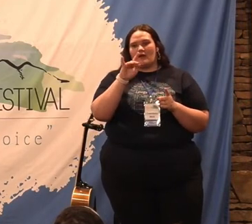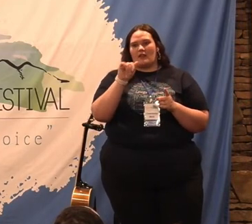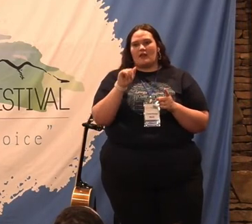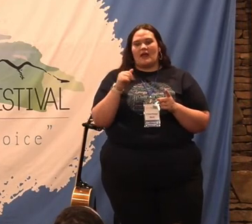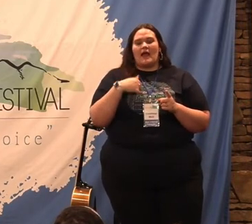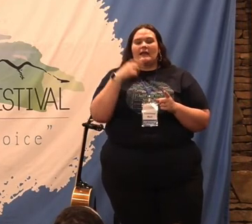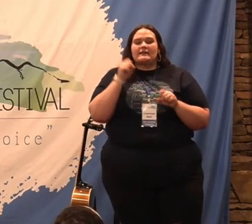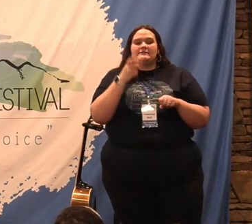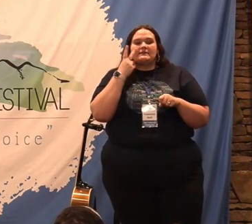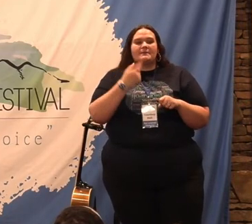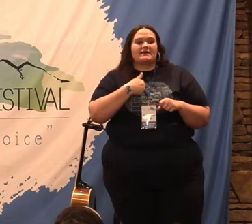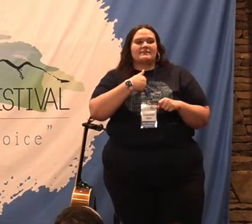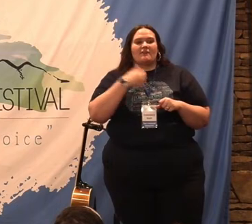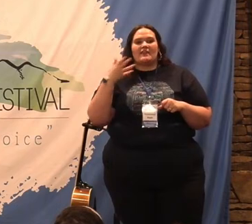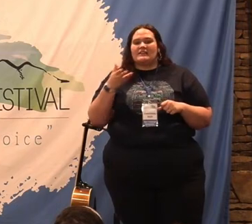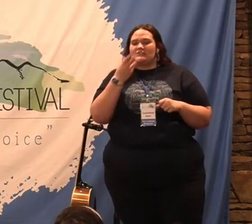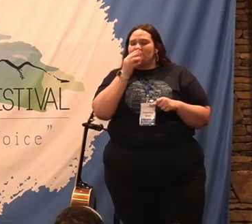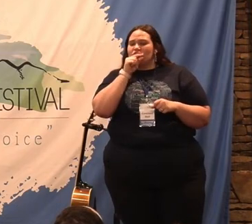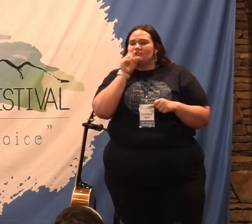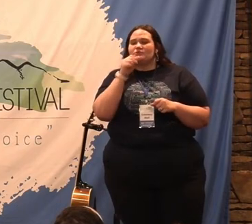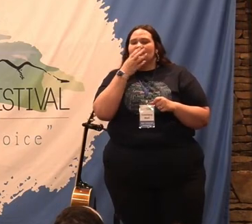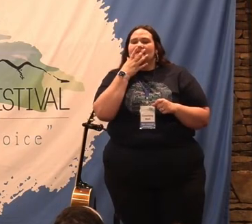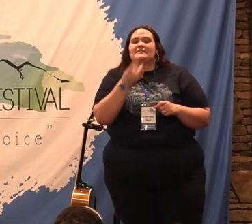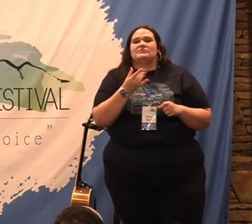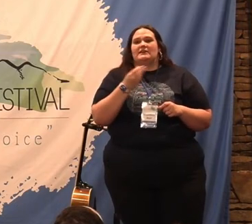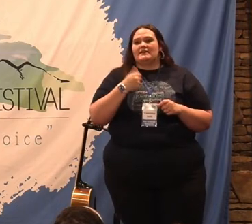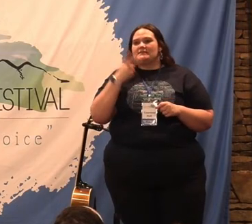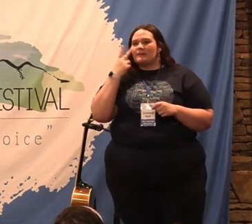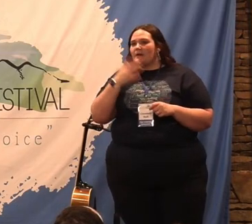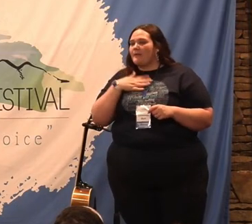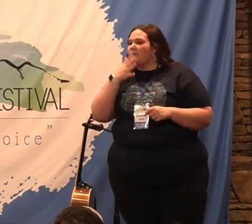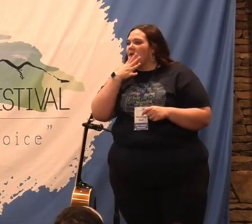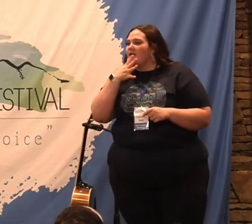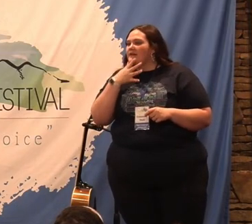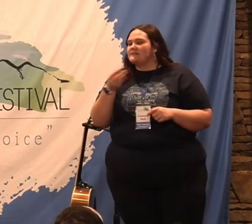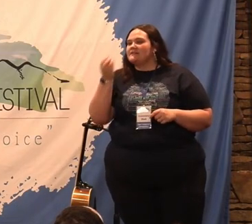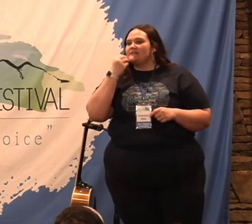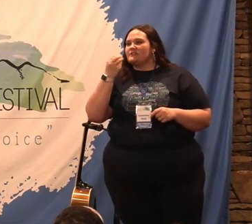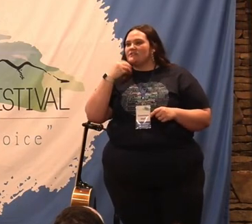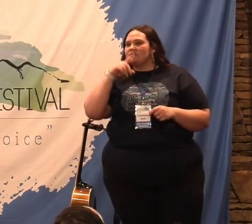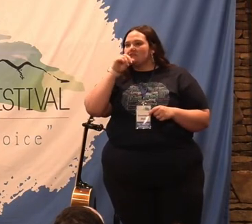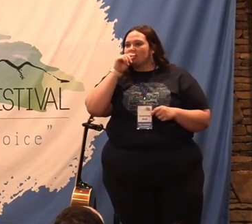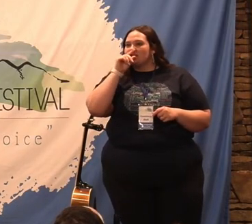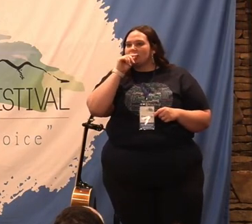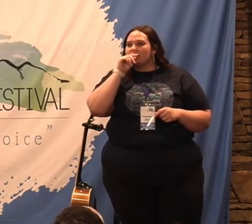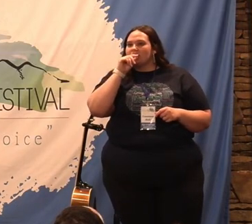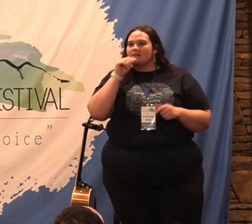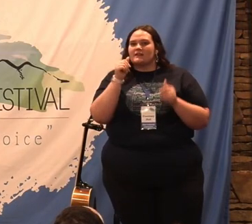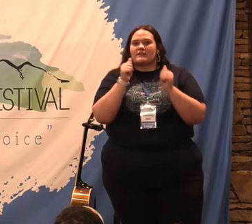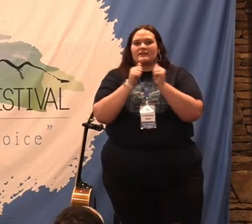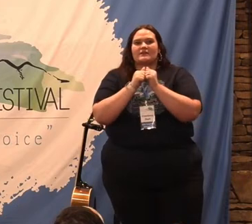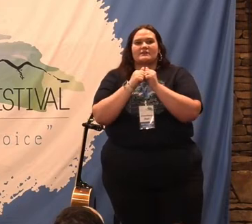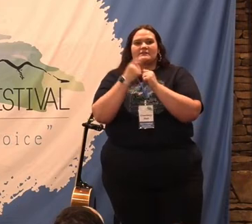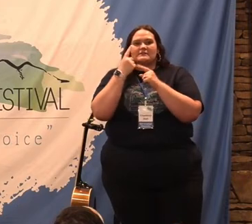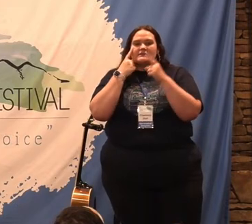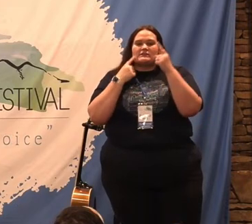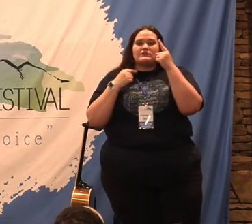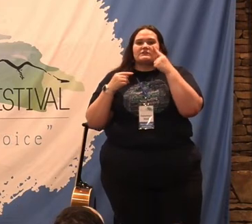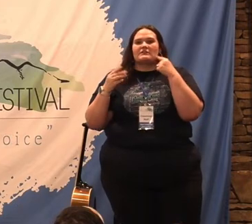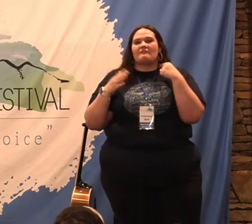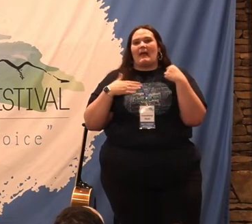so happy, and the chicken is so delicious, and I see my mom, and she's eating her chicken with tears of